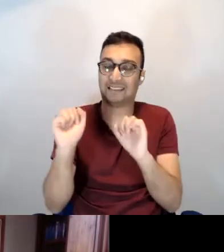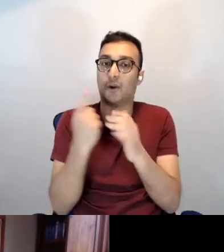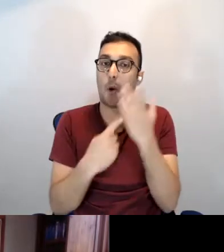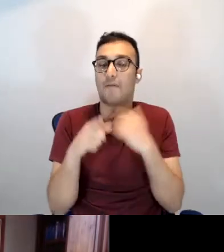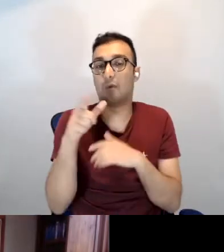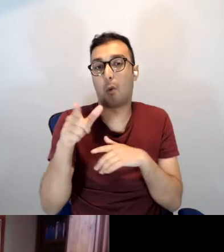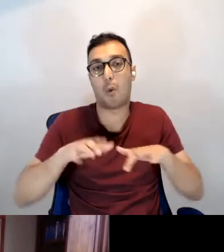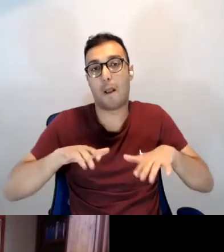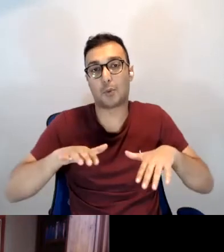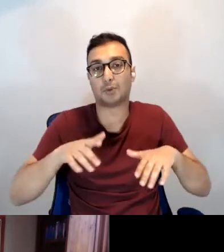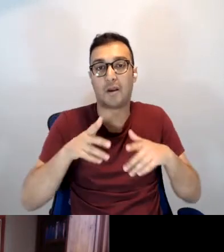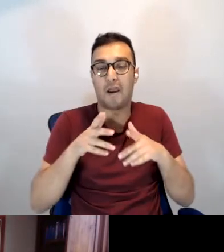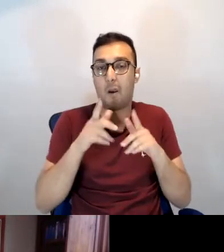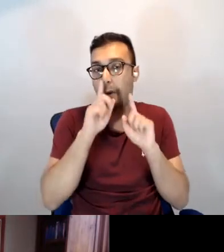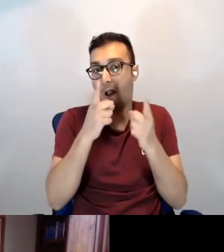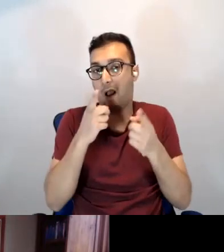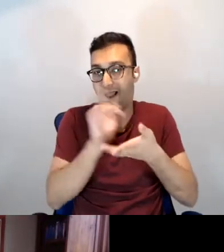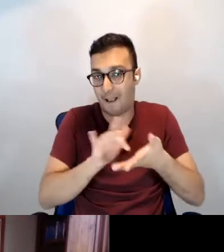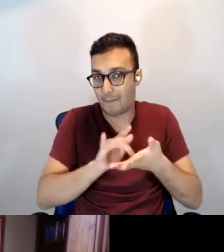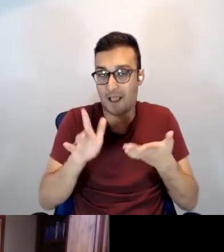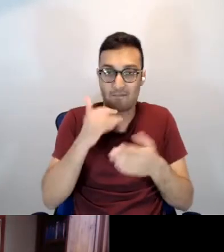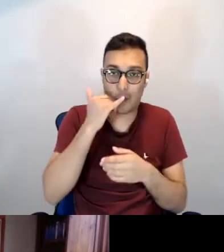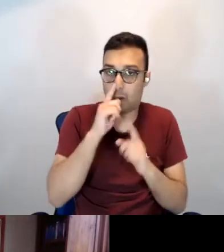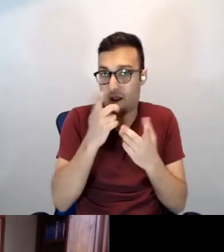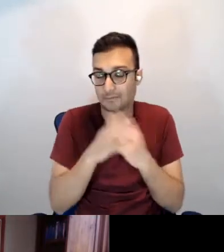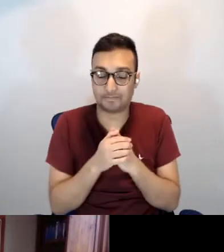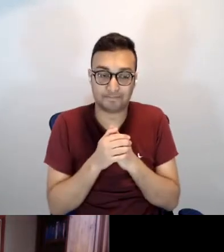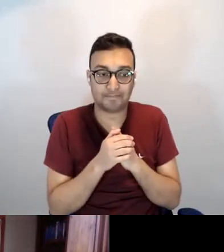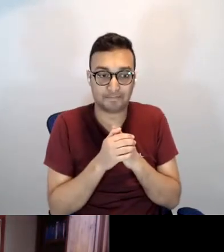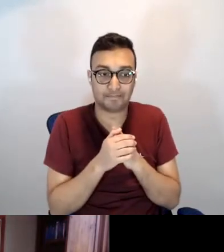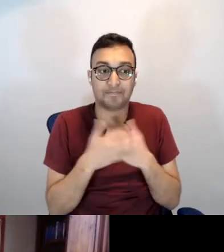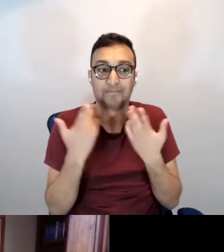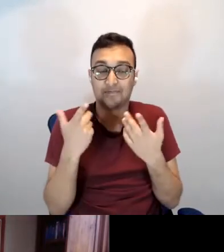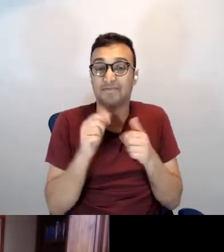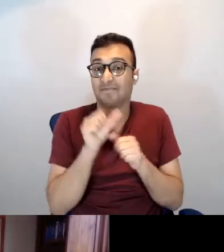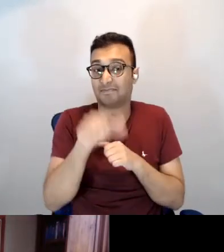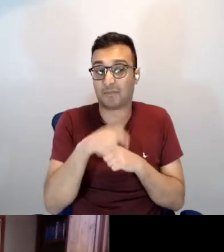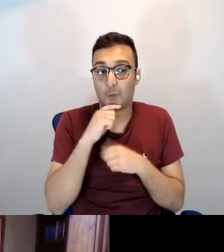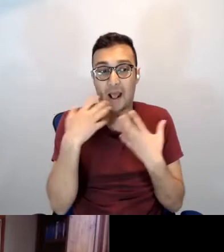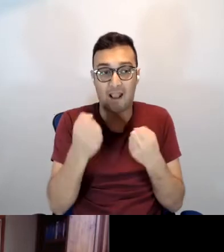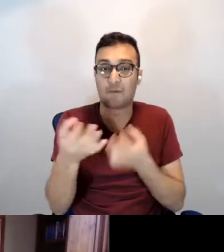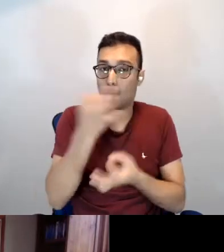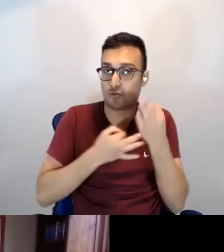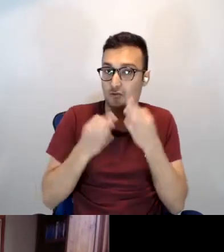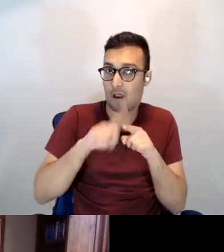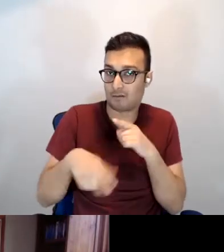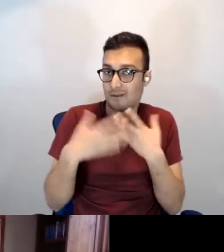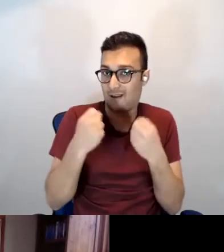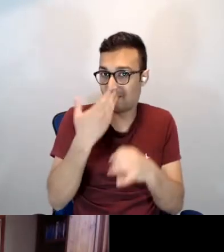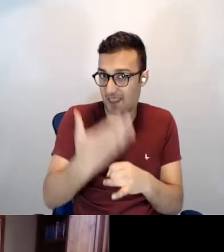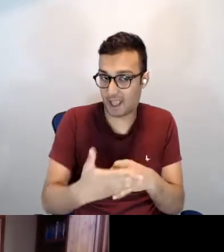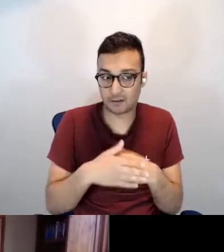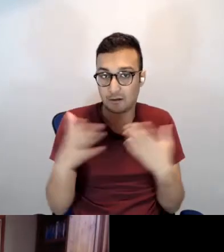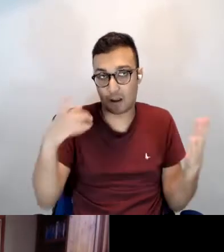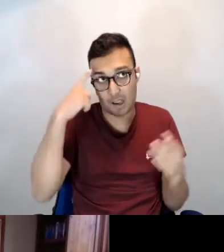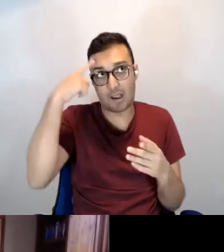Through the session, we'll really like to have your questions come in, and we'll be doing a Q&A at the end of the session. So please do put those questions